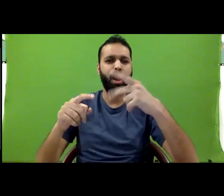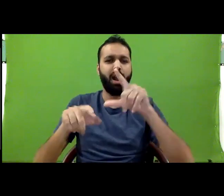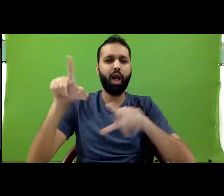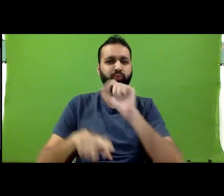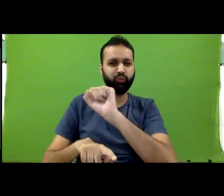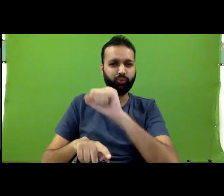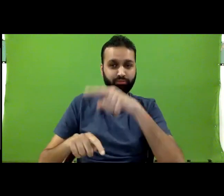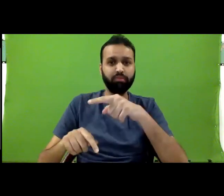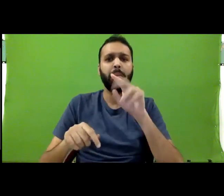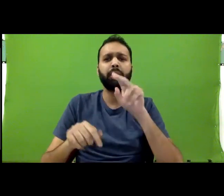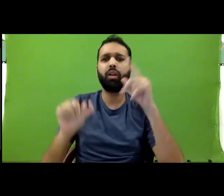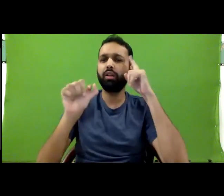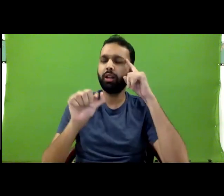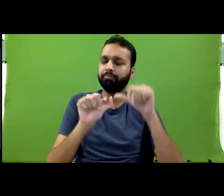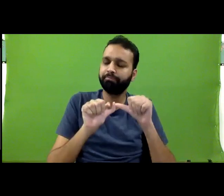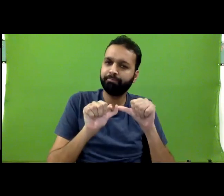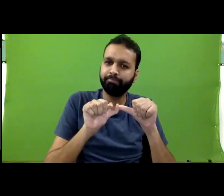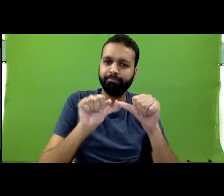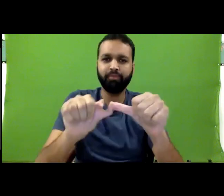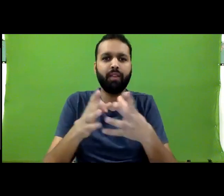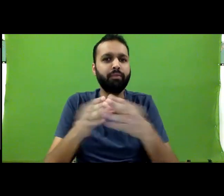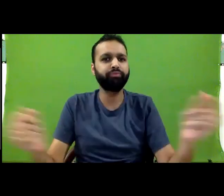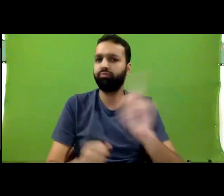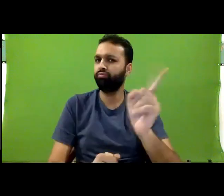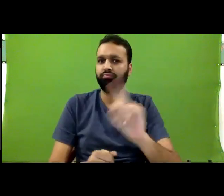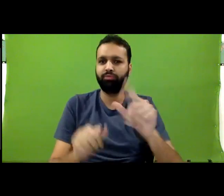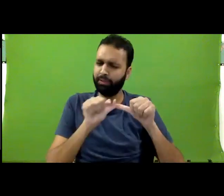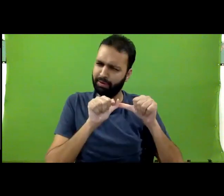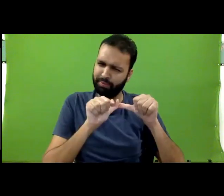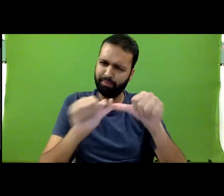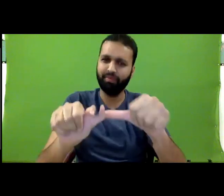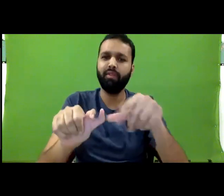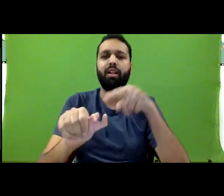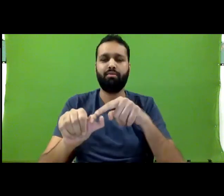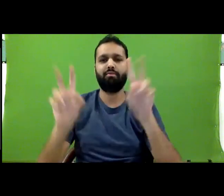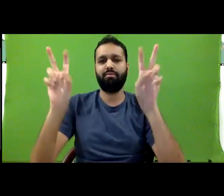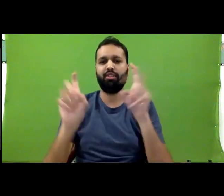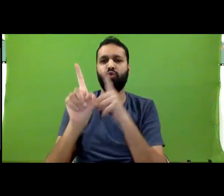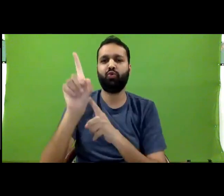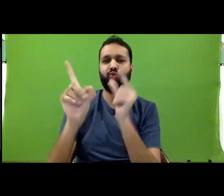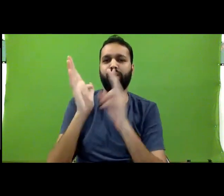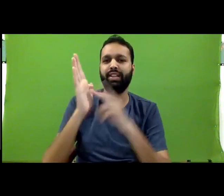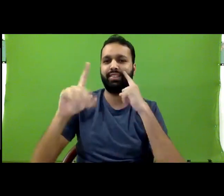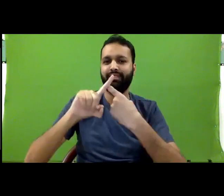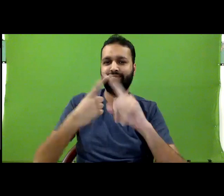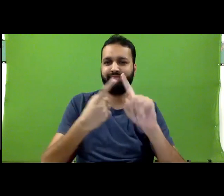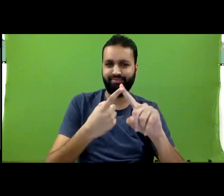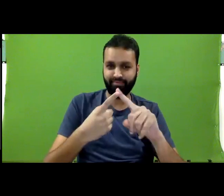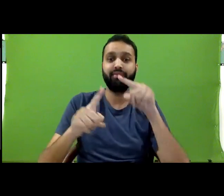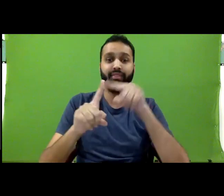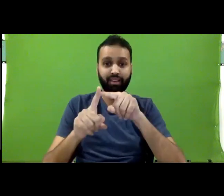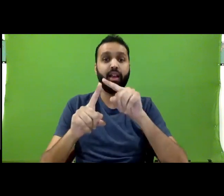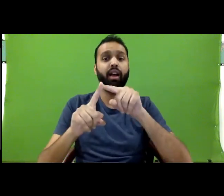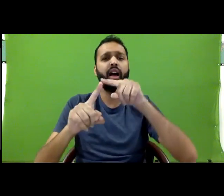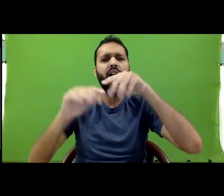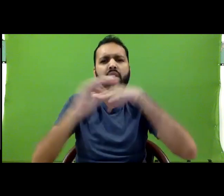from Telugu language, which means existence, never to stop. It means existence and to keep